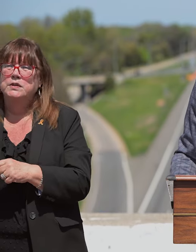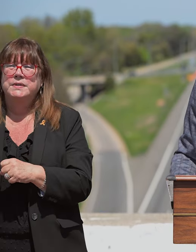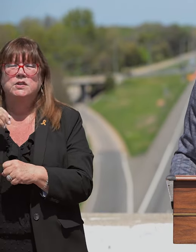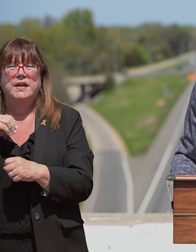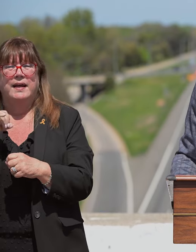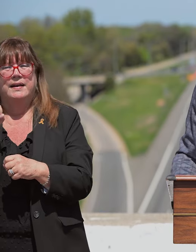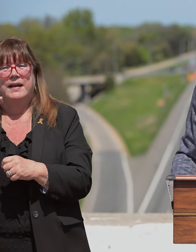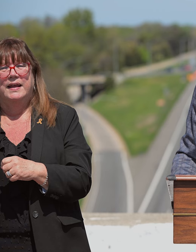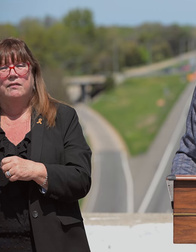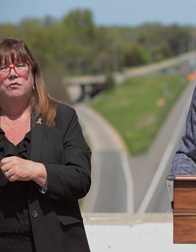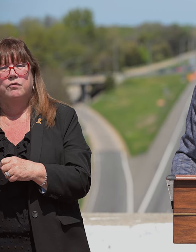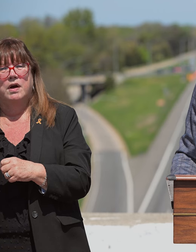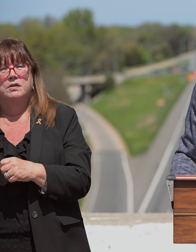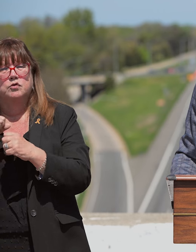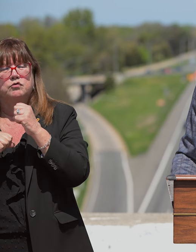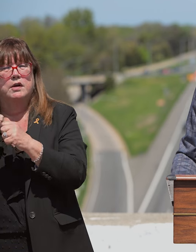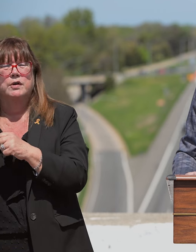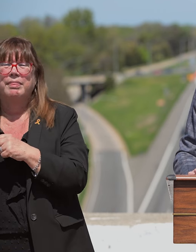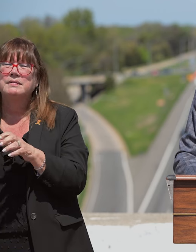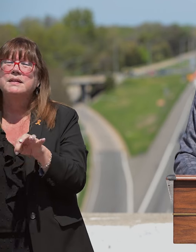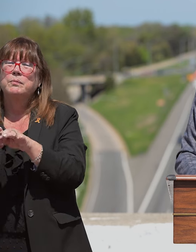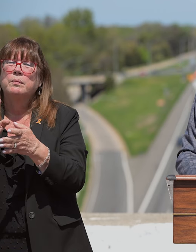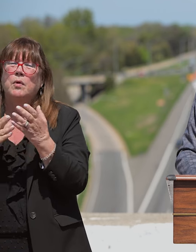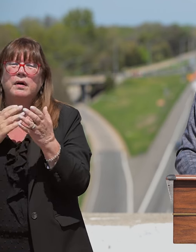is paramount to the progress and safety of our communities.